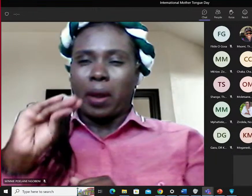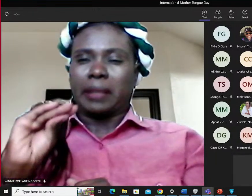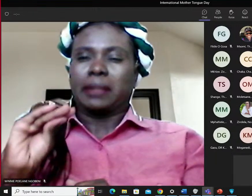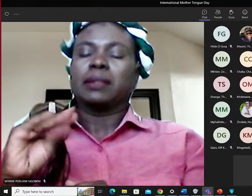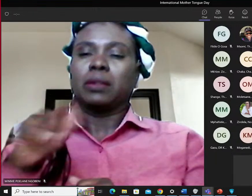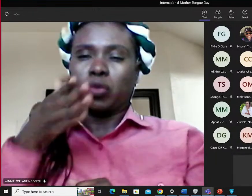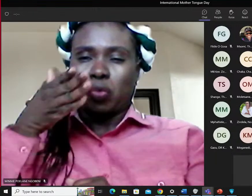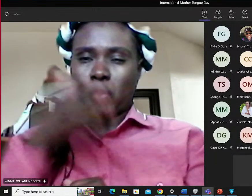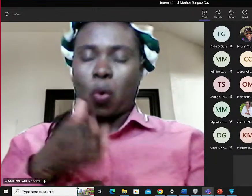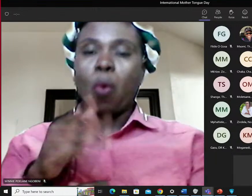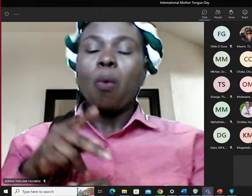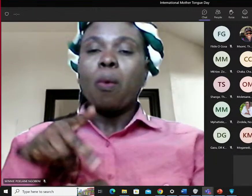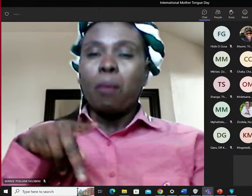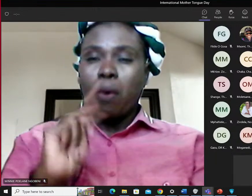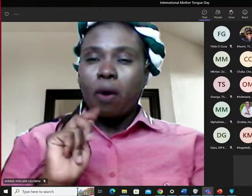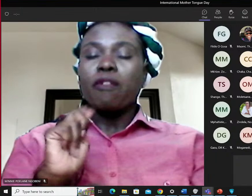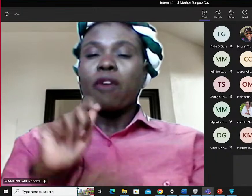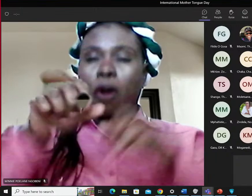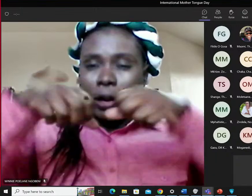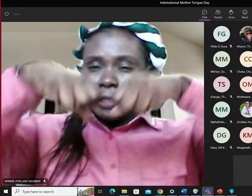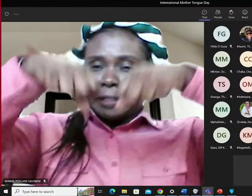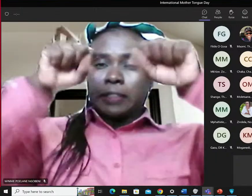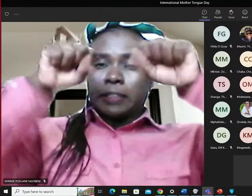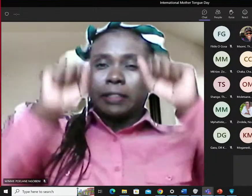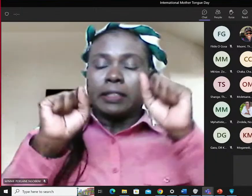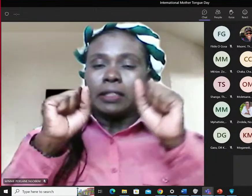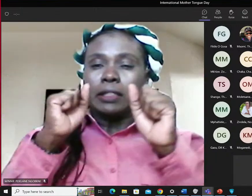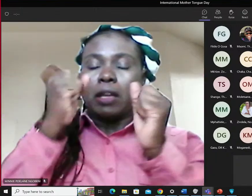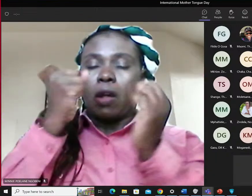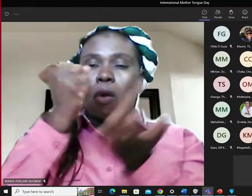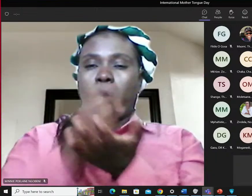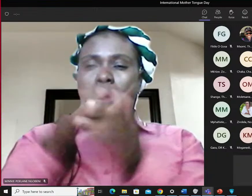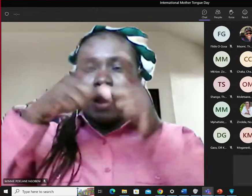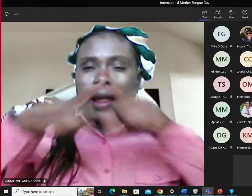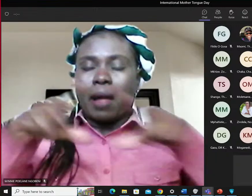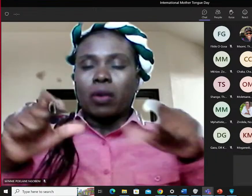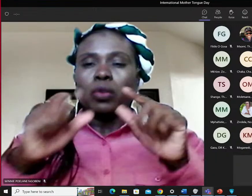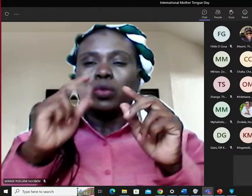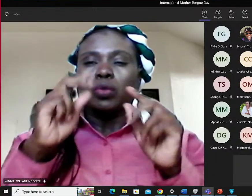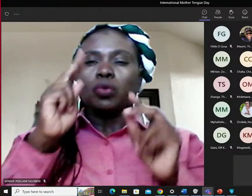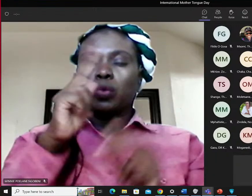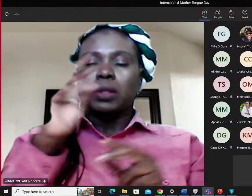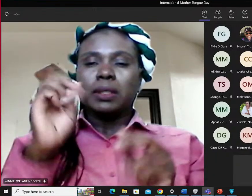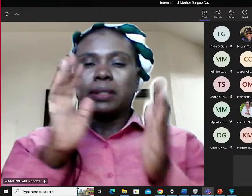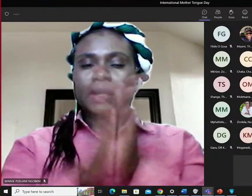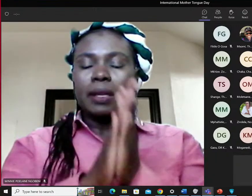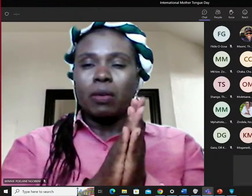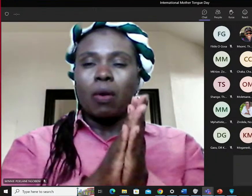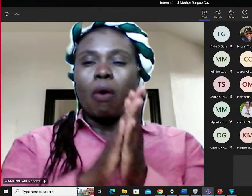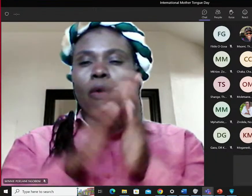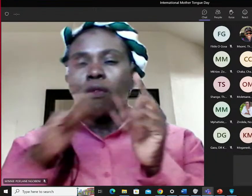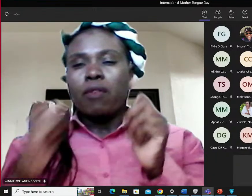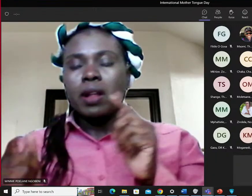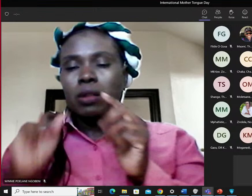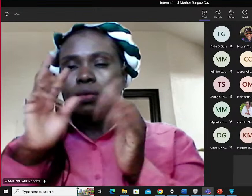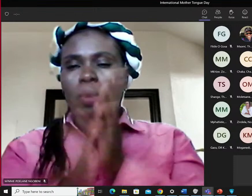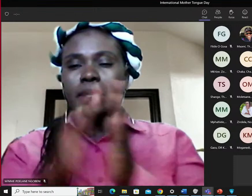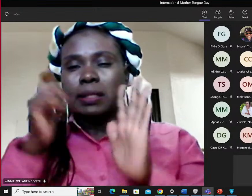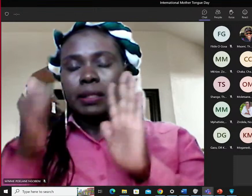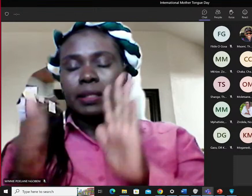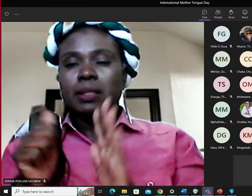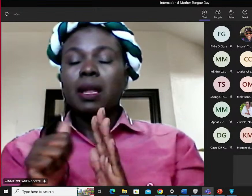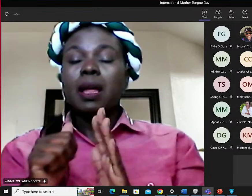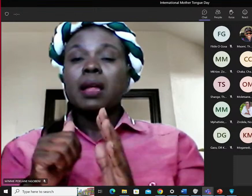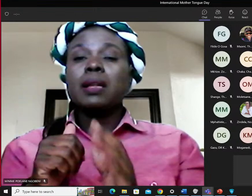Prof. Moropa was a chair of the Department of Linguistics from 2010 to 2016. In 2017, she was